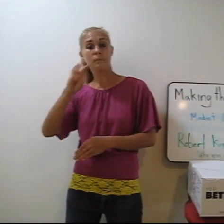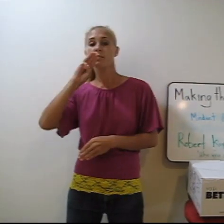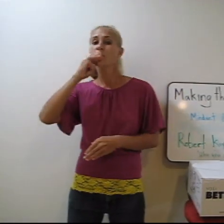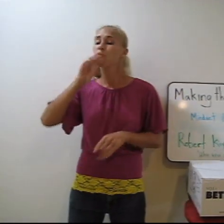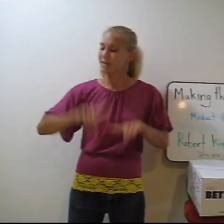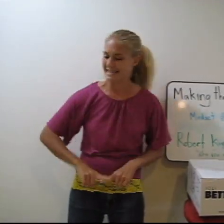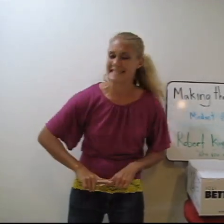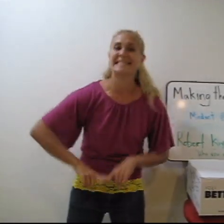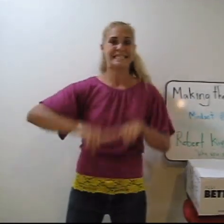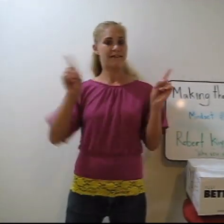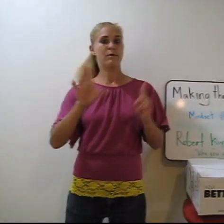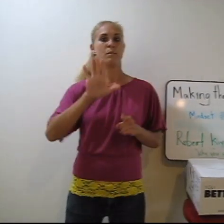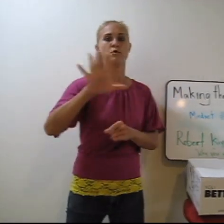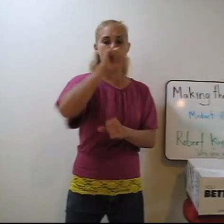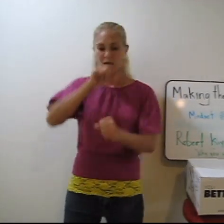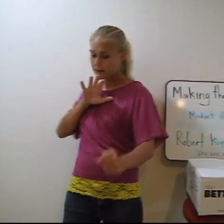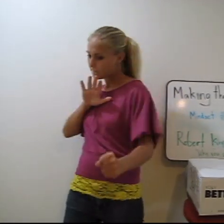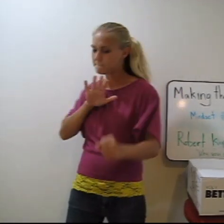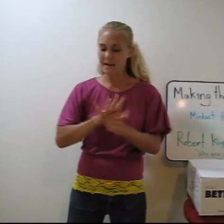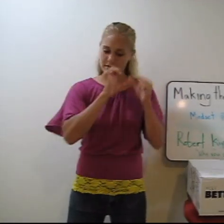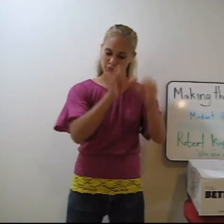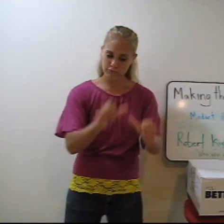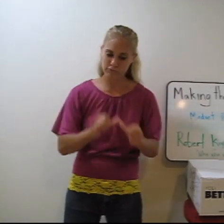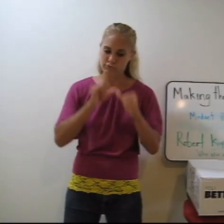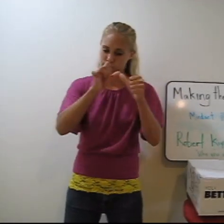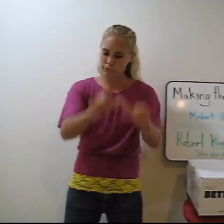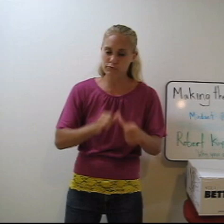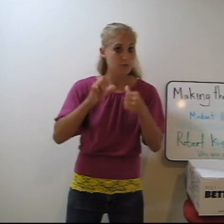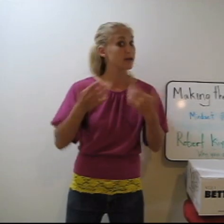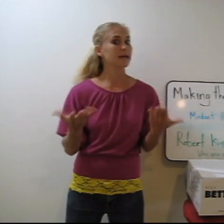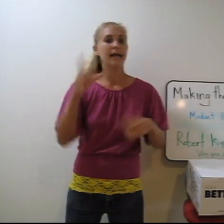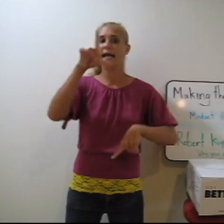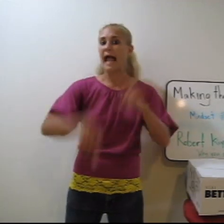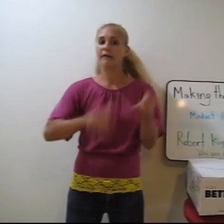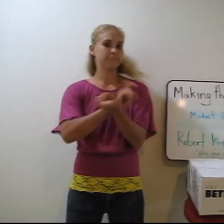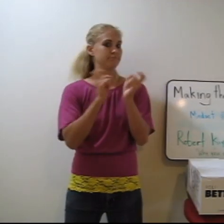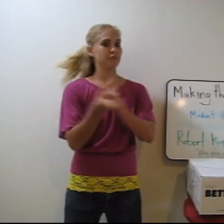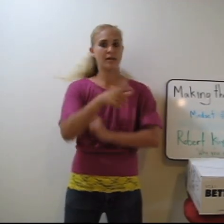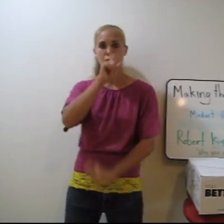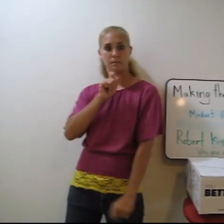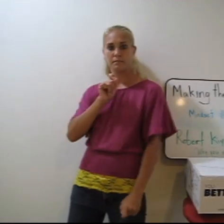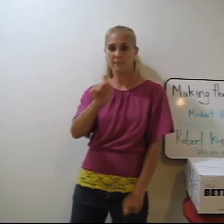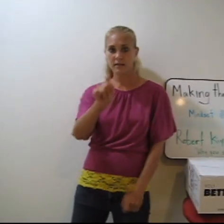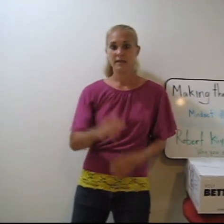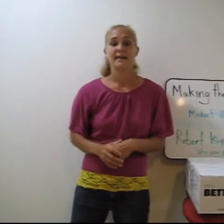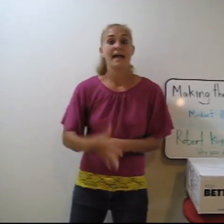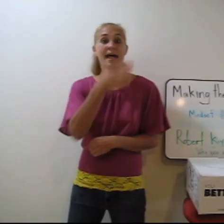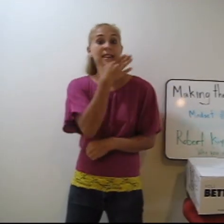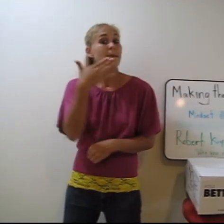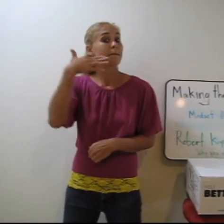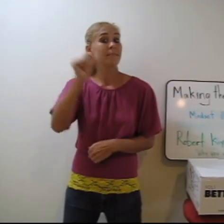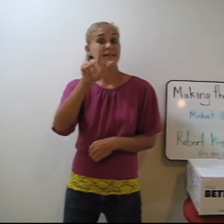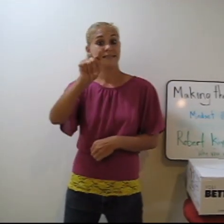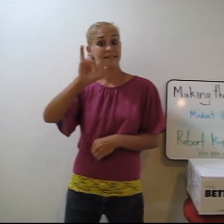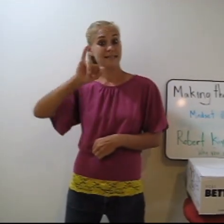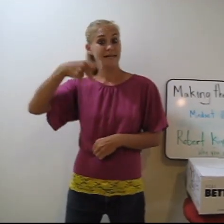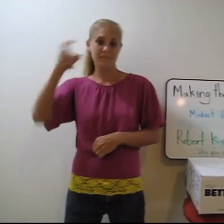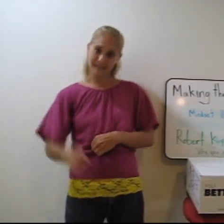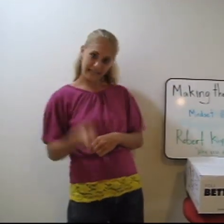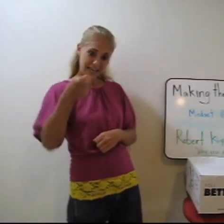but your commitment to staying the course cannot be. Here is the best tip I could give you on this entire